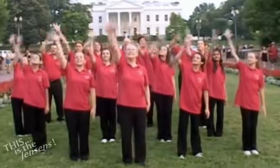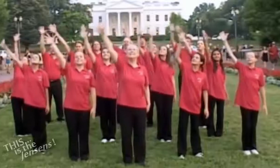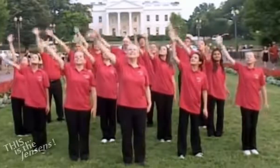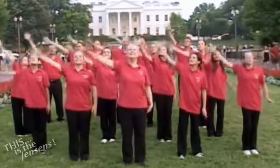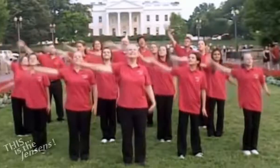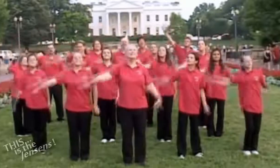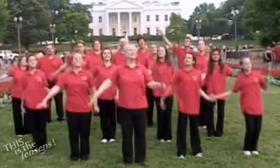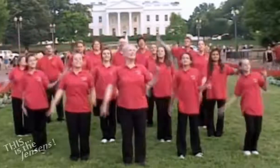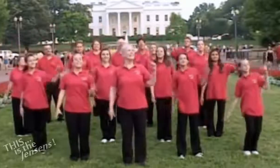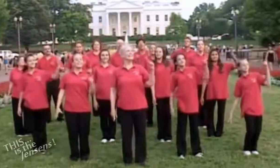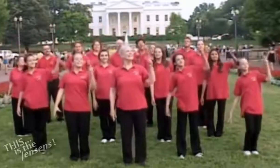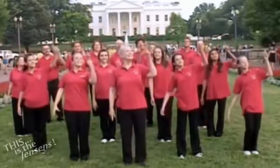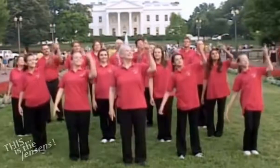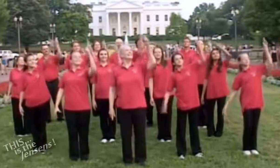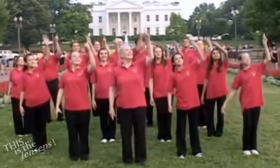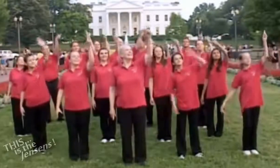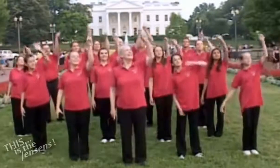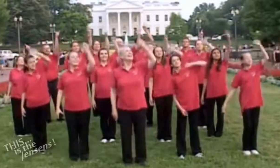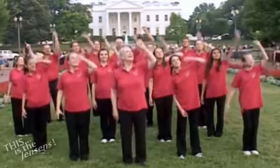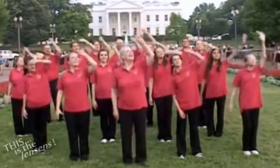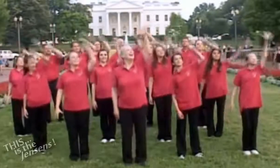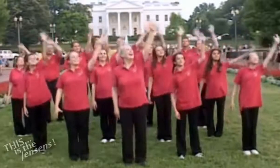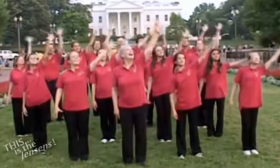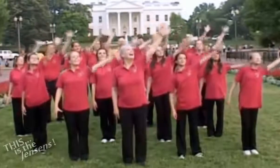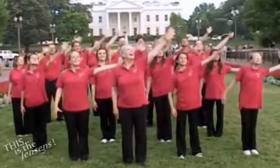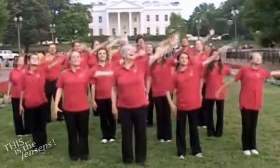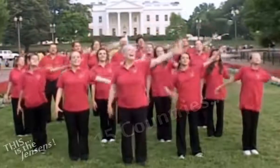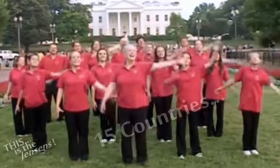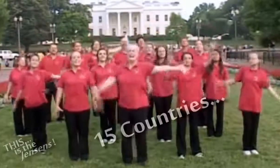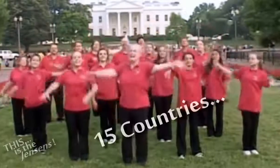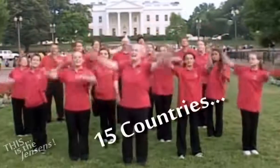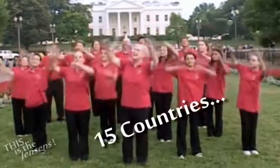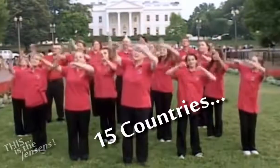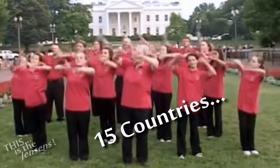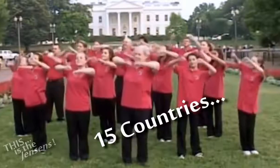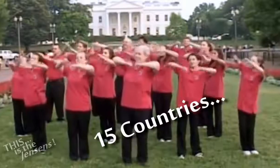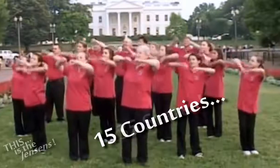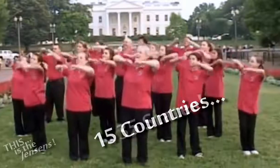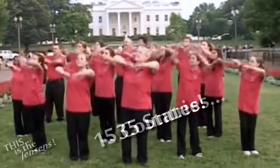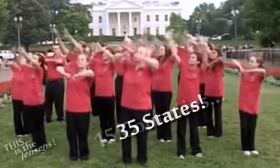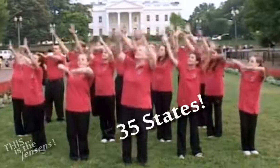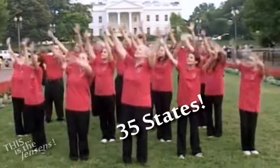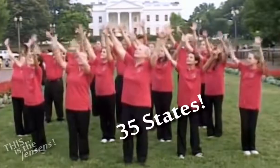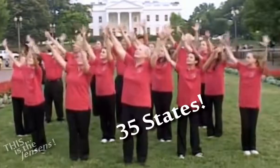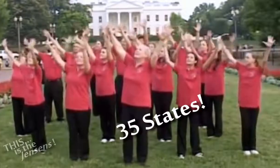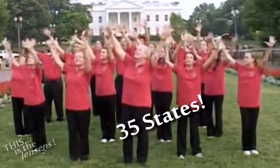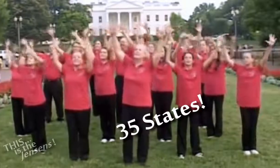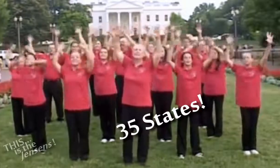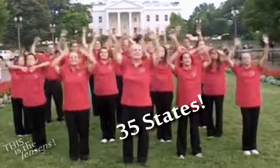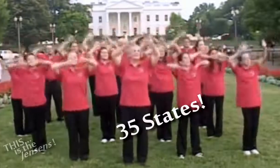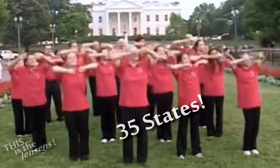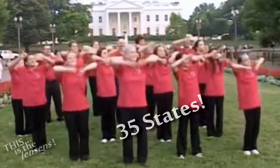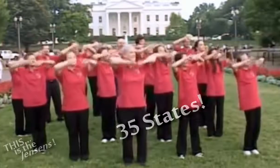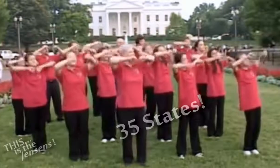The Jensens and their choir have presented inspirational programs in 15 countries and 35 states on cruise